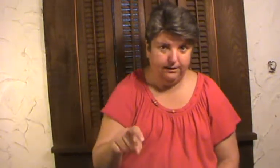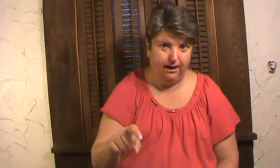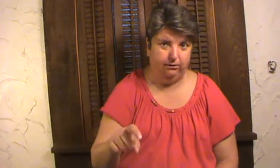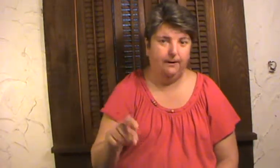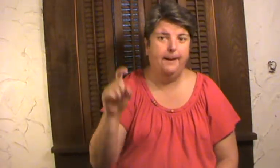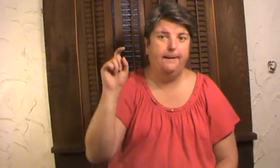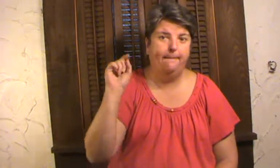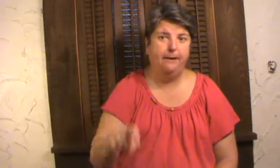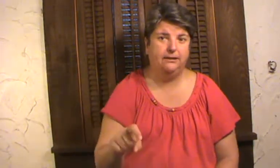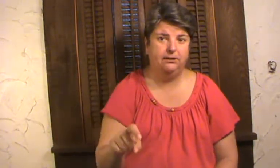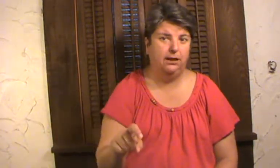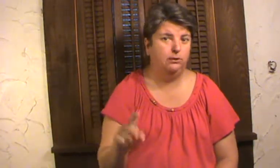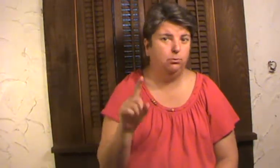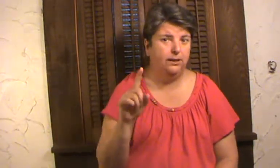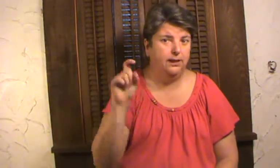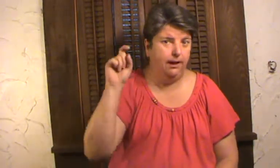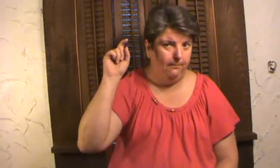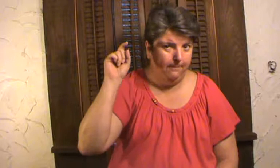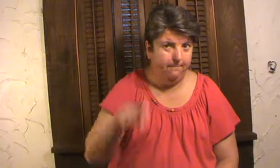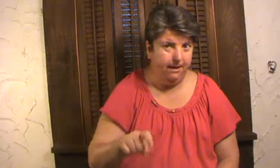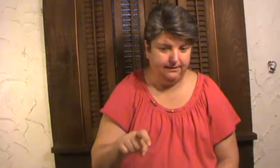down, must, and it's one time, must.